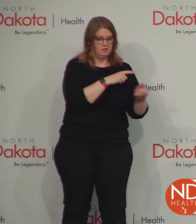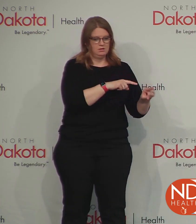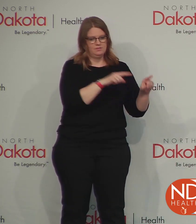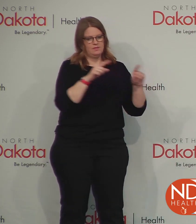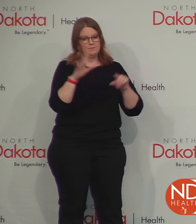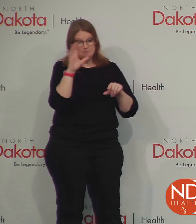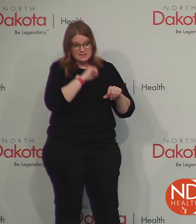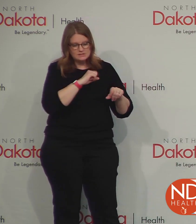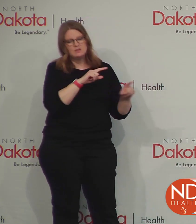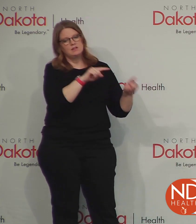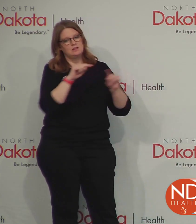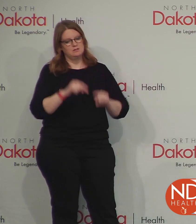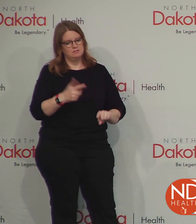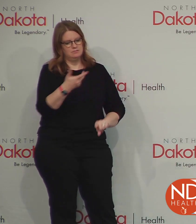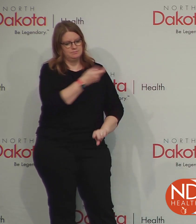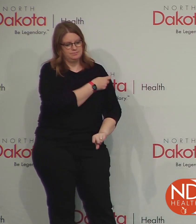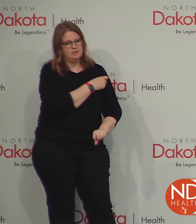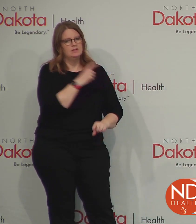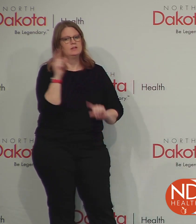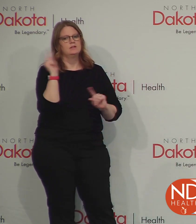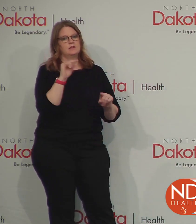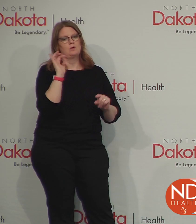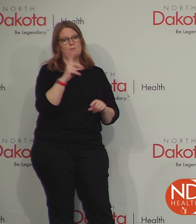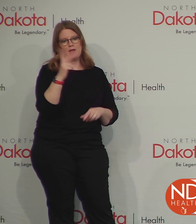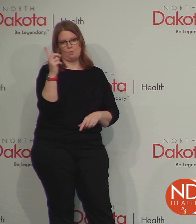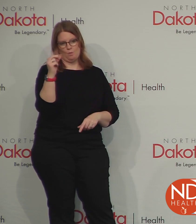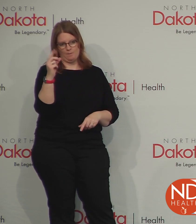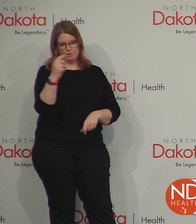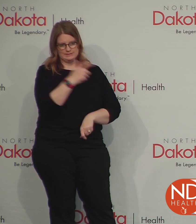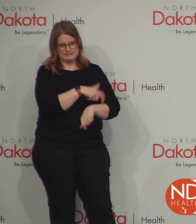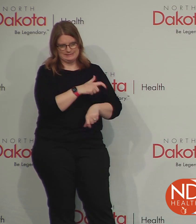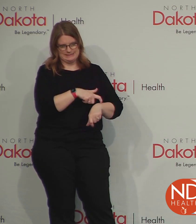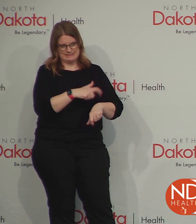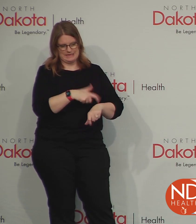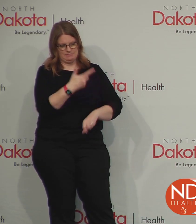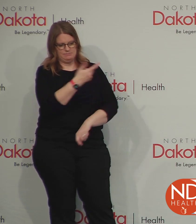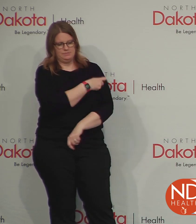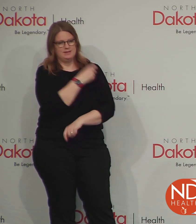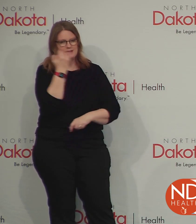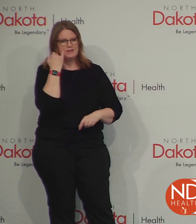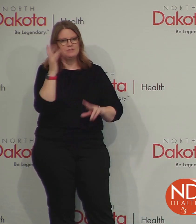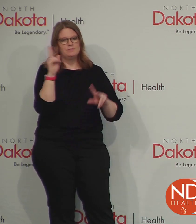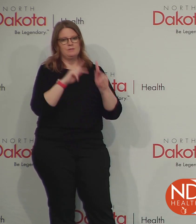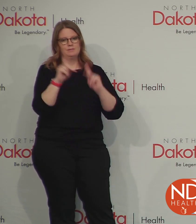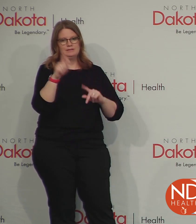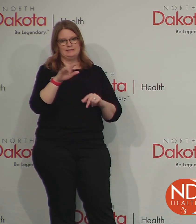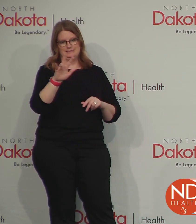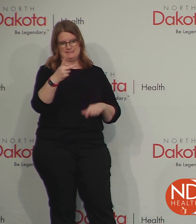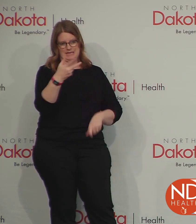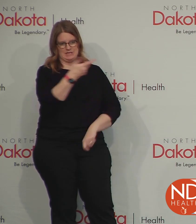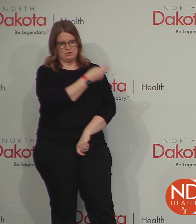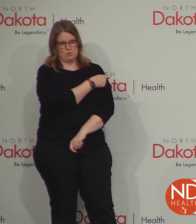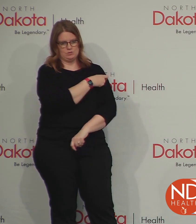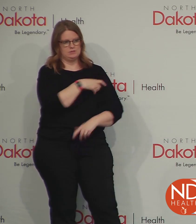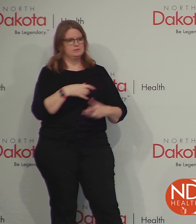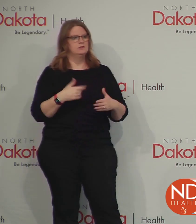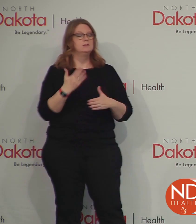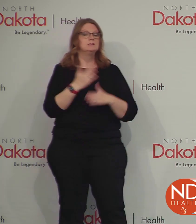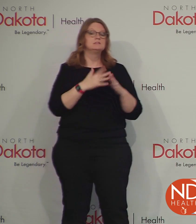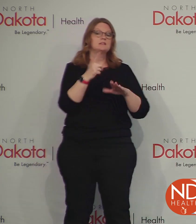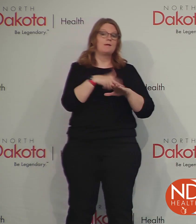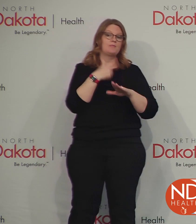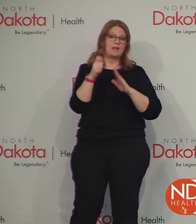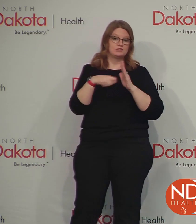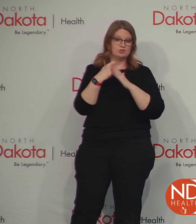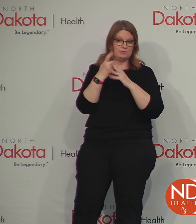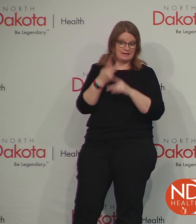doses. And then they'll go back one more time to vaccinate in case anyone needs second doses again. Some long-term cares